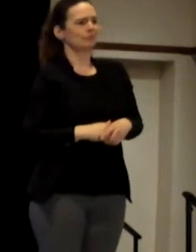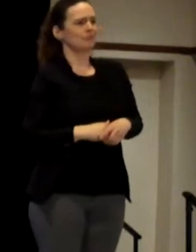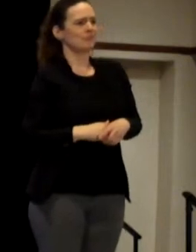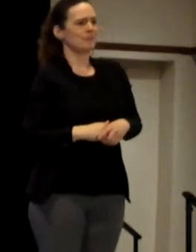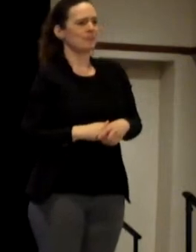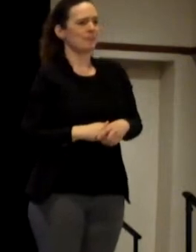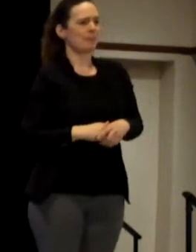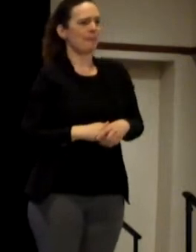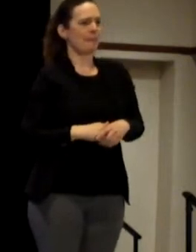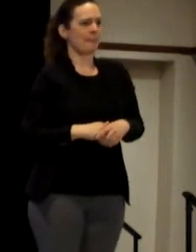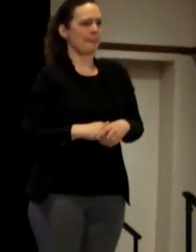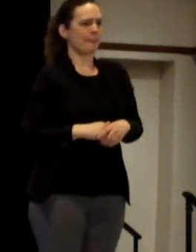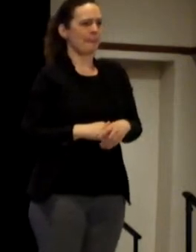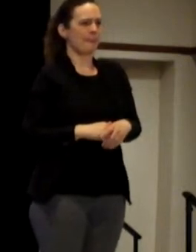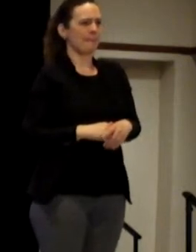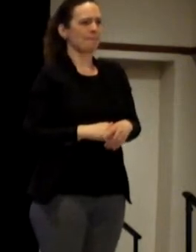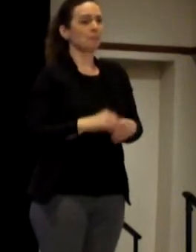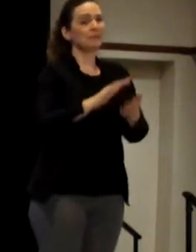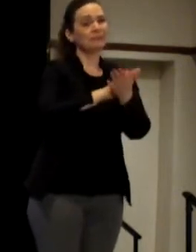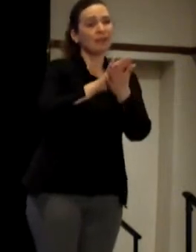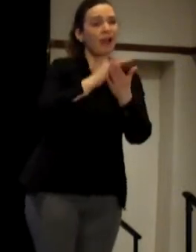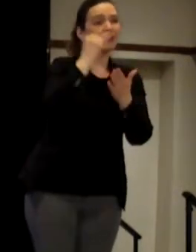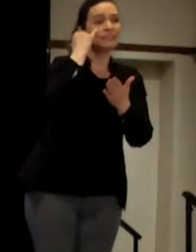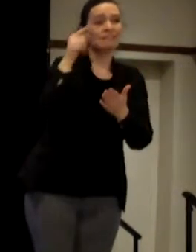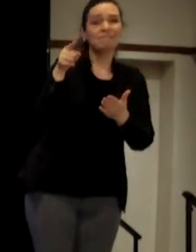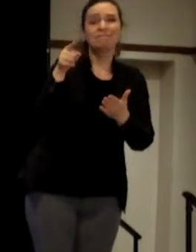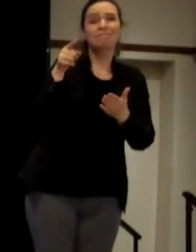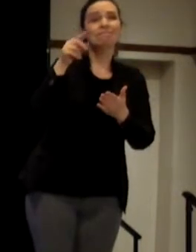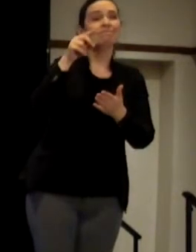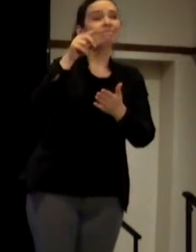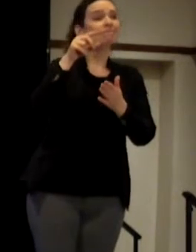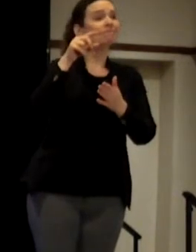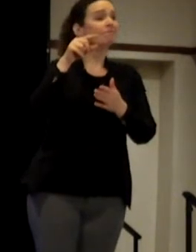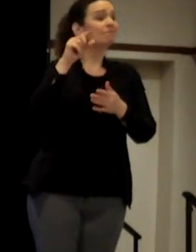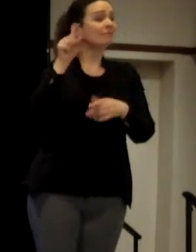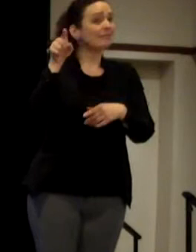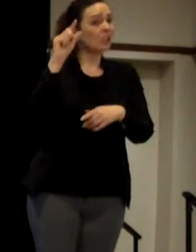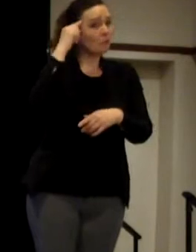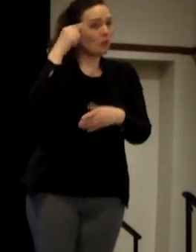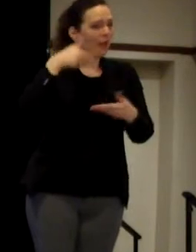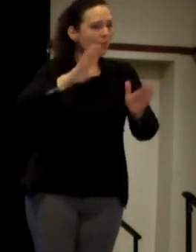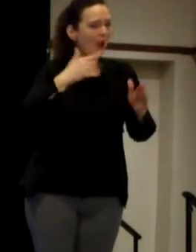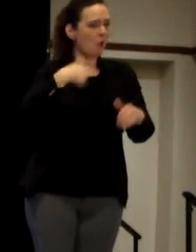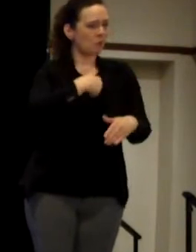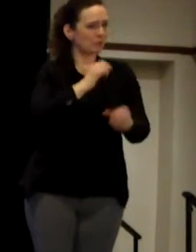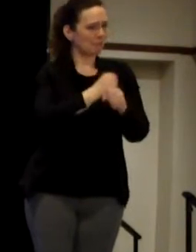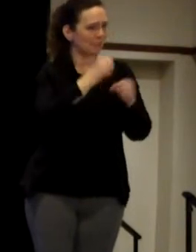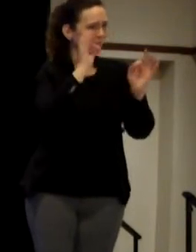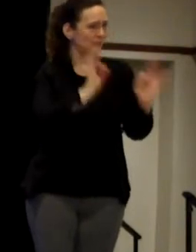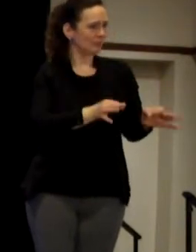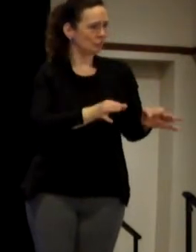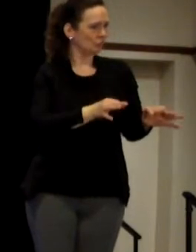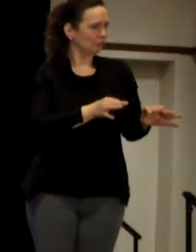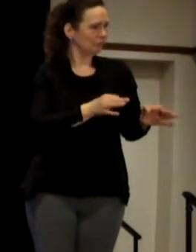county executives or county leaders, you can now, and they did this a couple times,